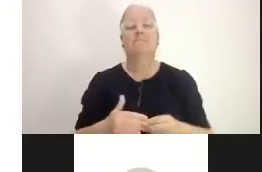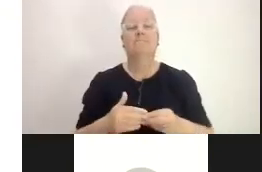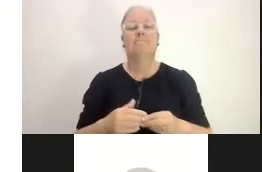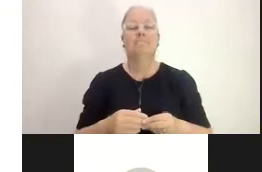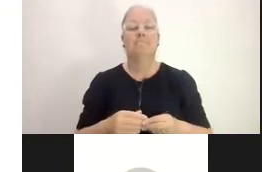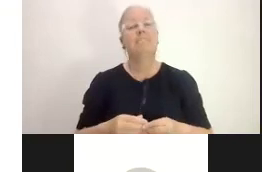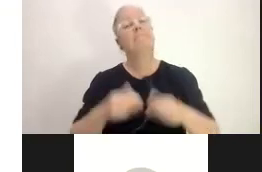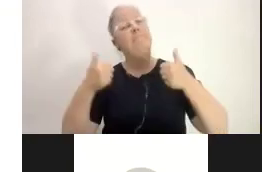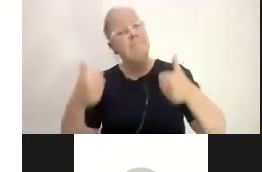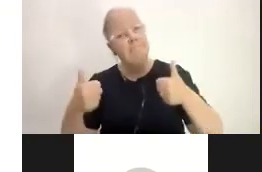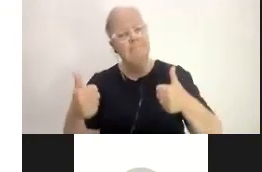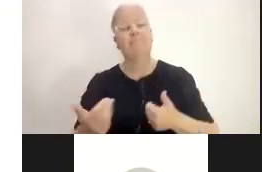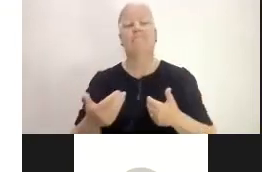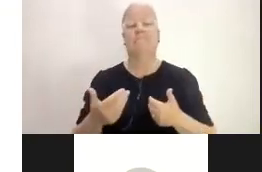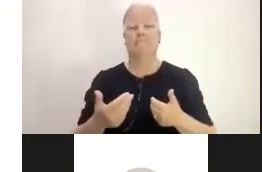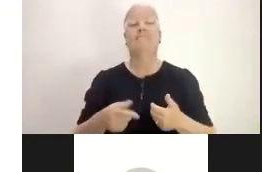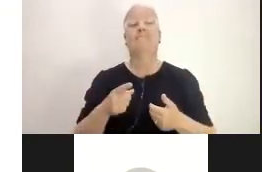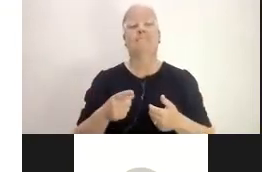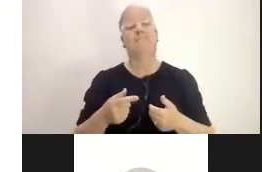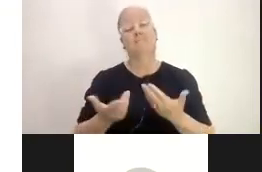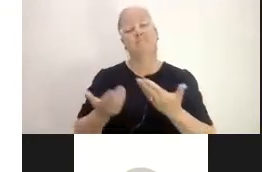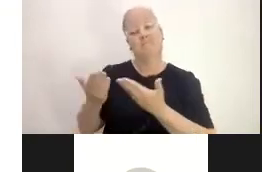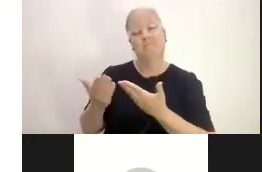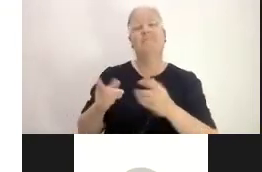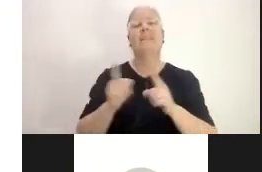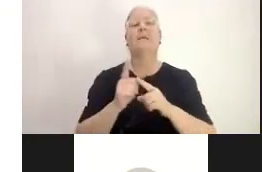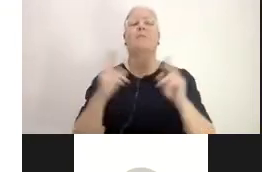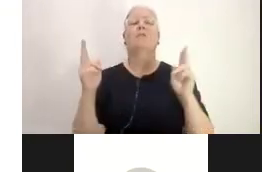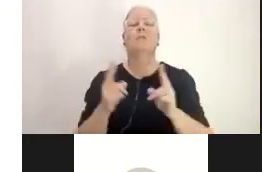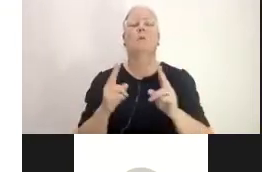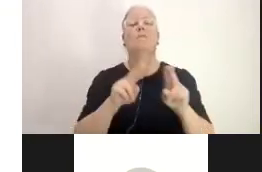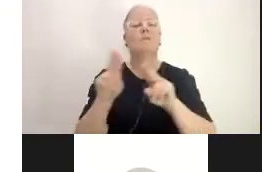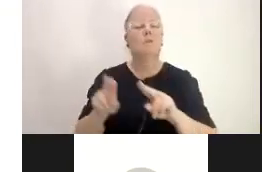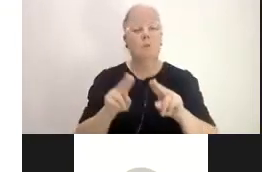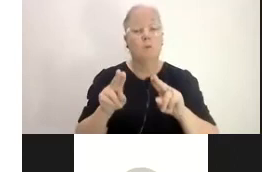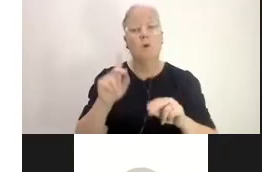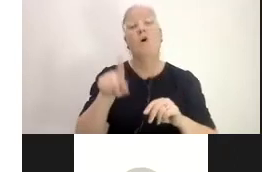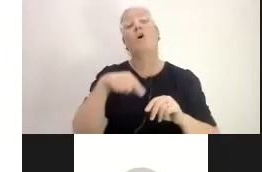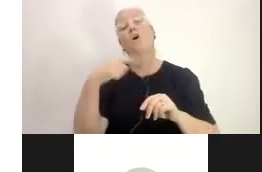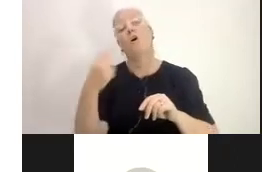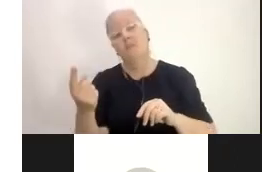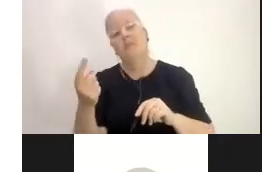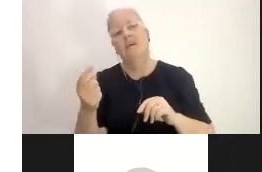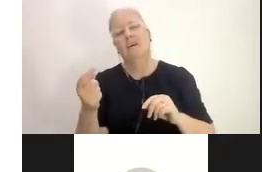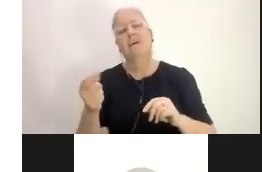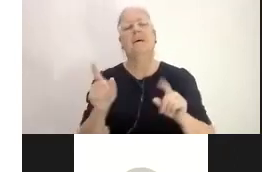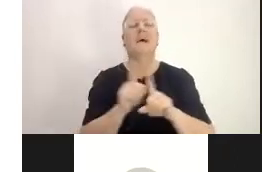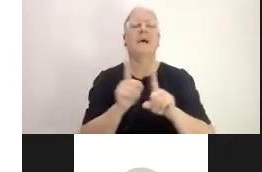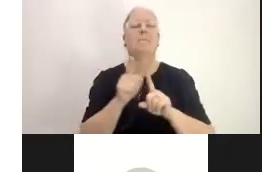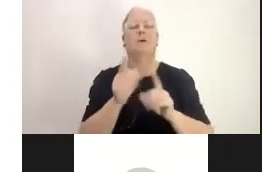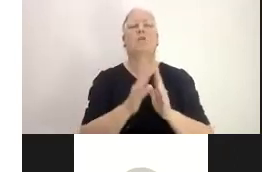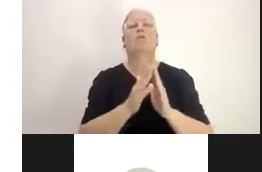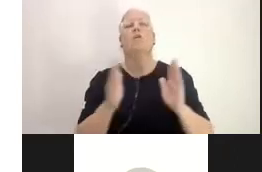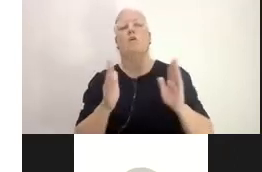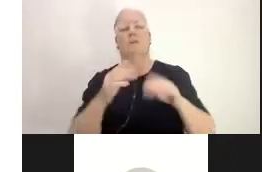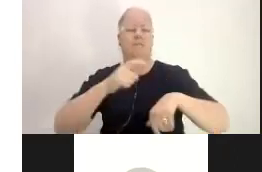So this is the short video that we produced, and we're gonna add a longer one to also explain how to use a video, how